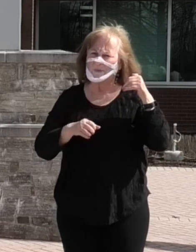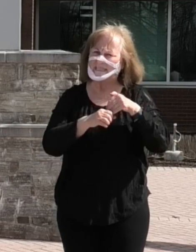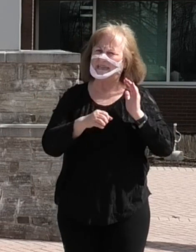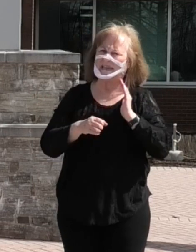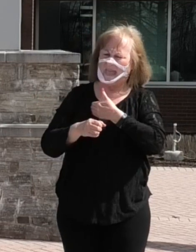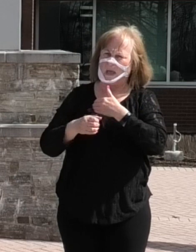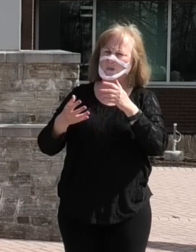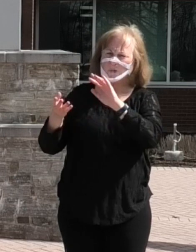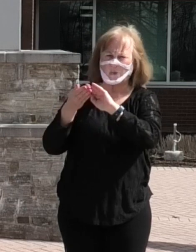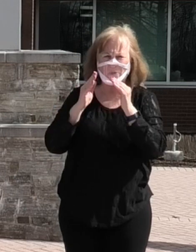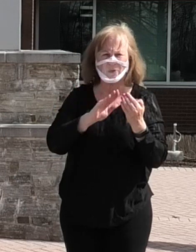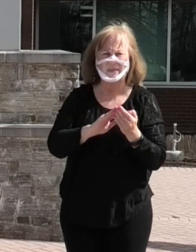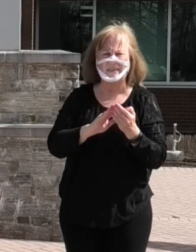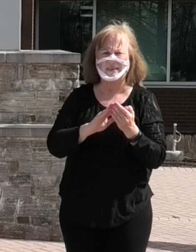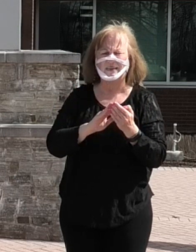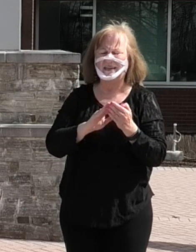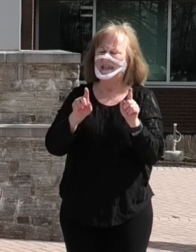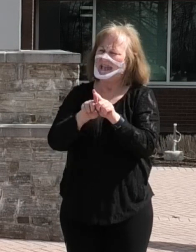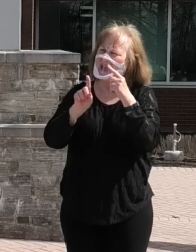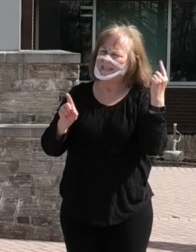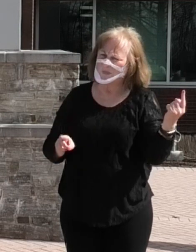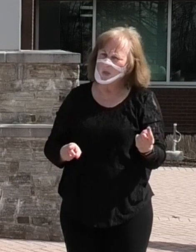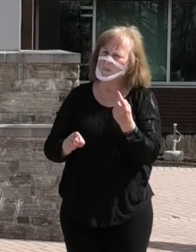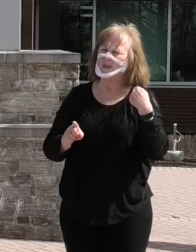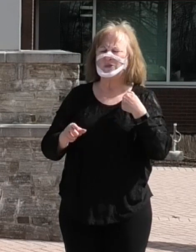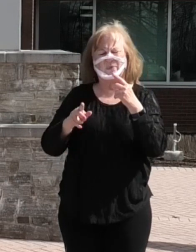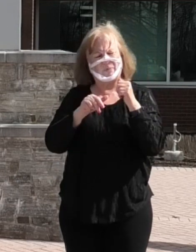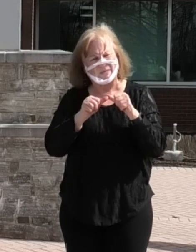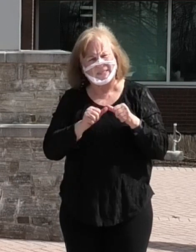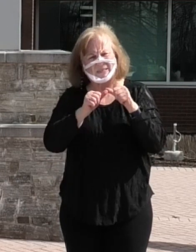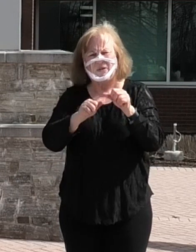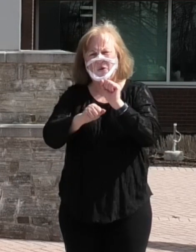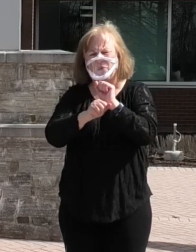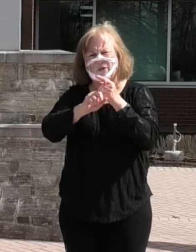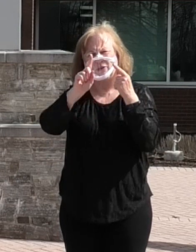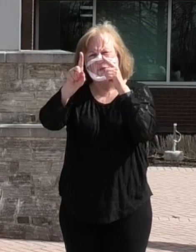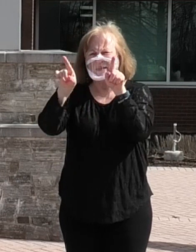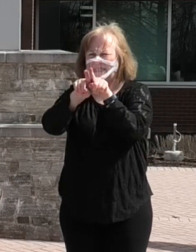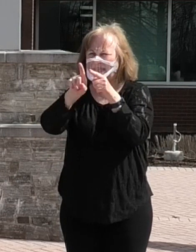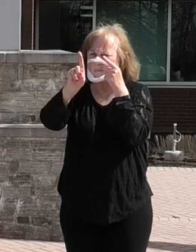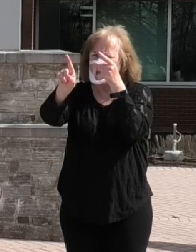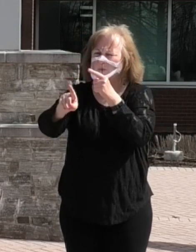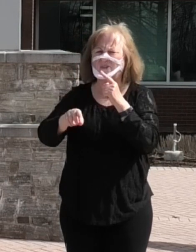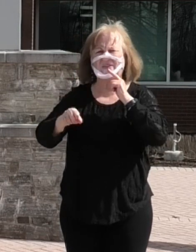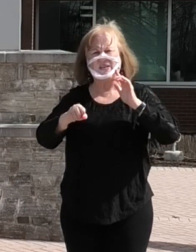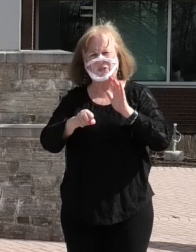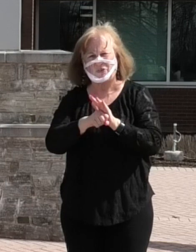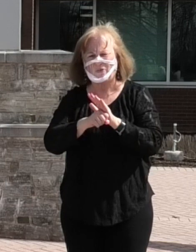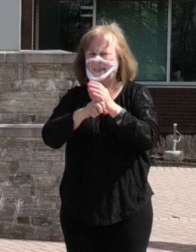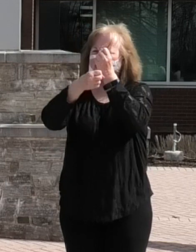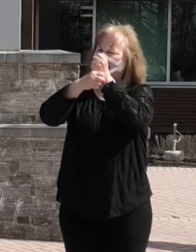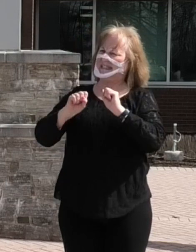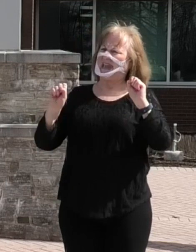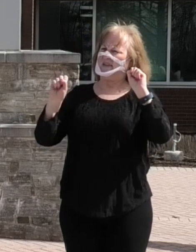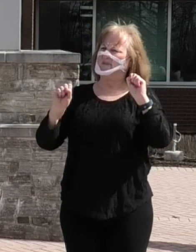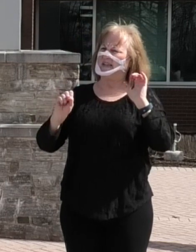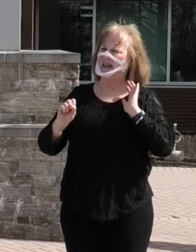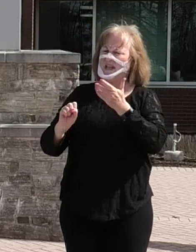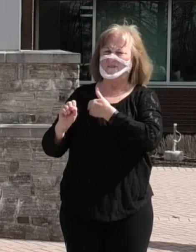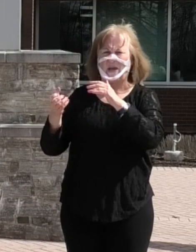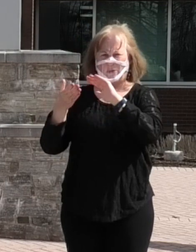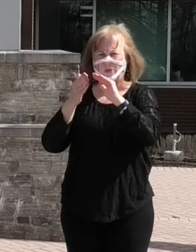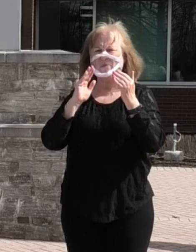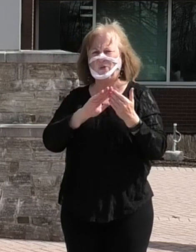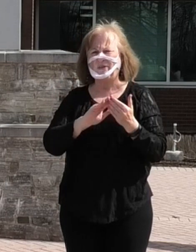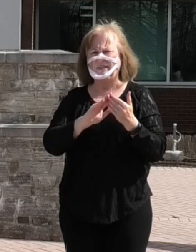community. As always, we will keep working toward the same goal of ensuring the safety of our